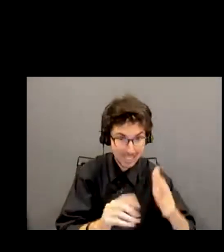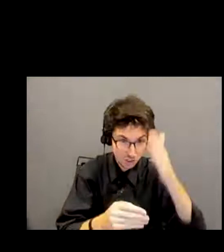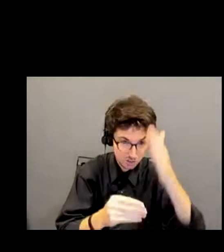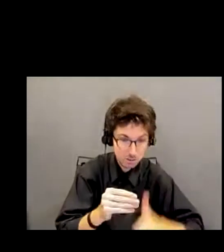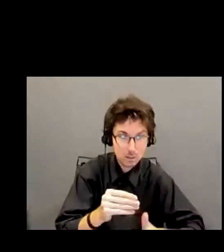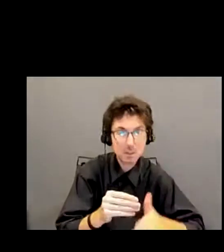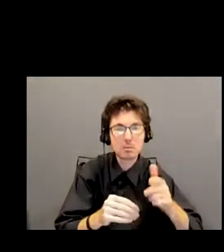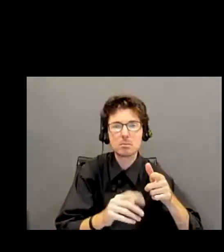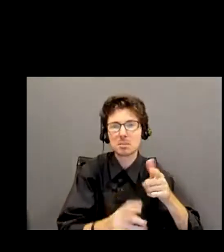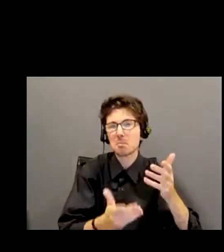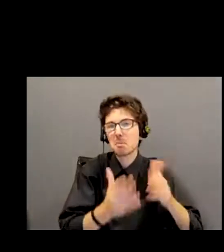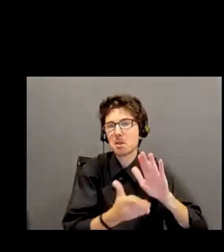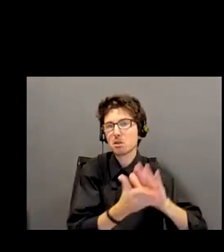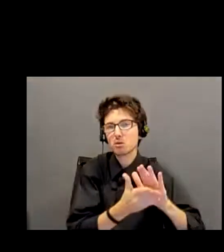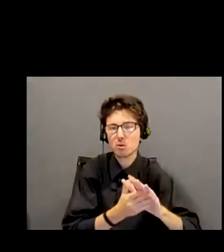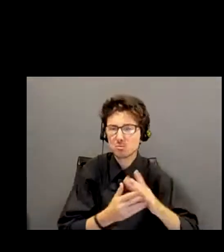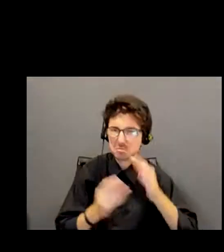the teacher